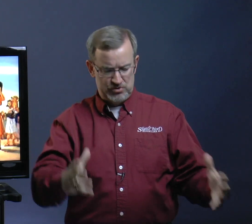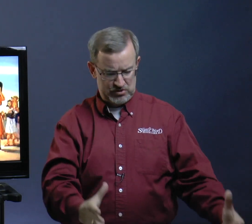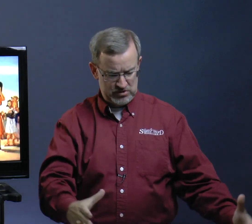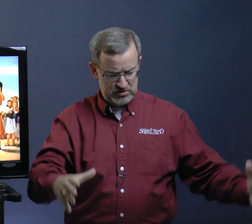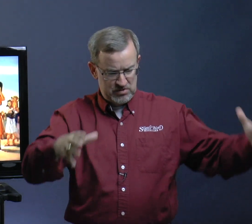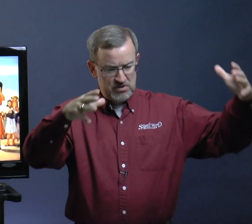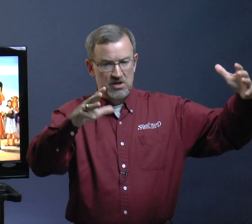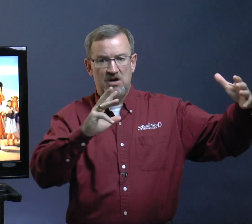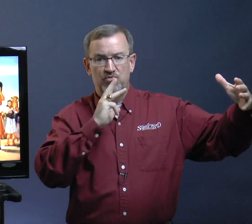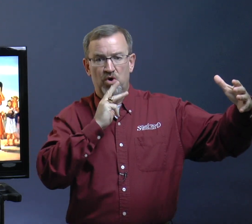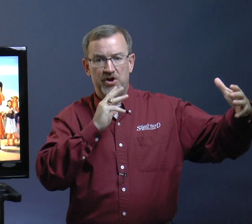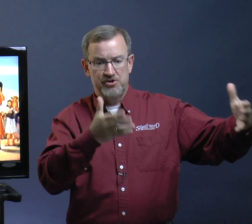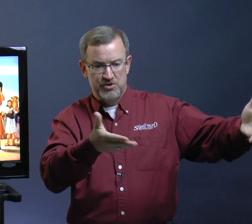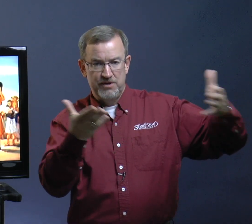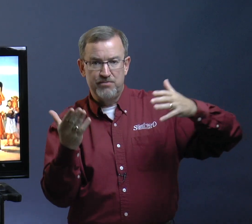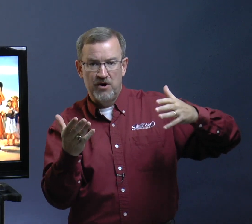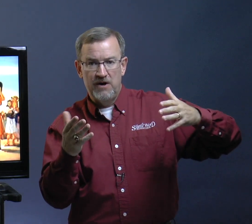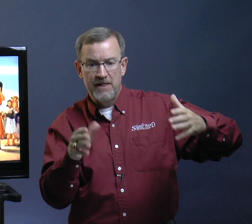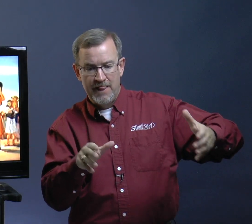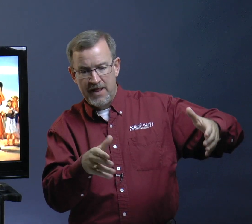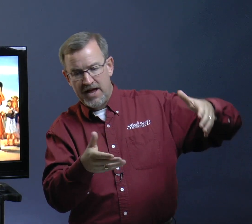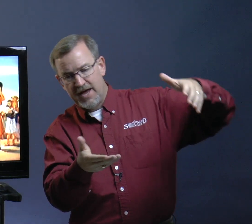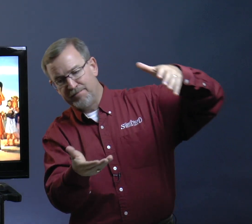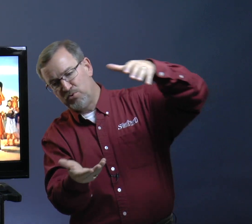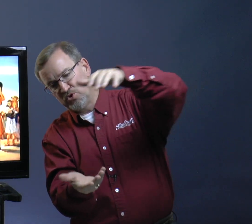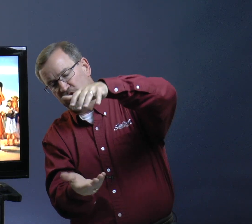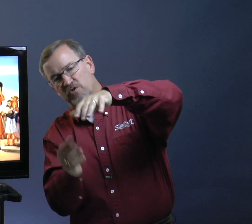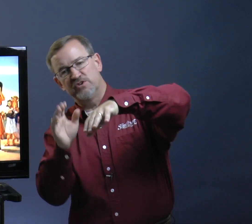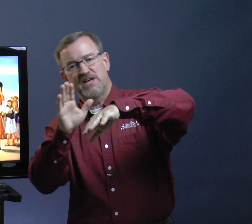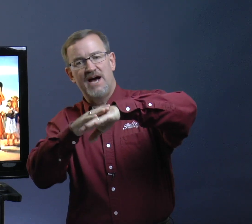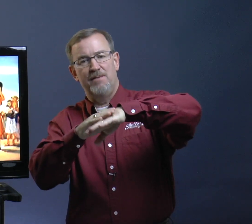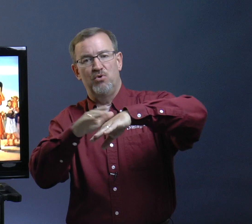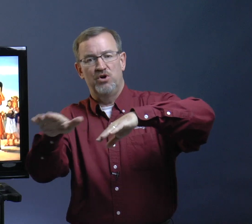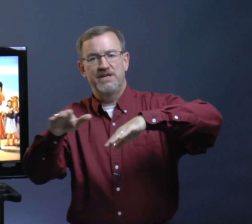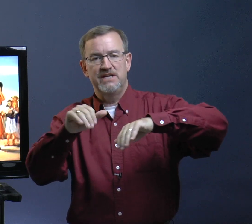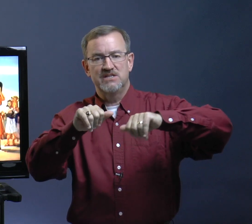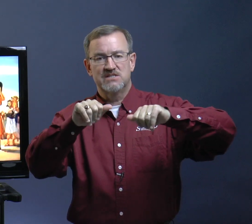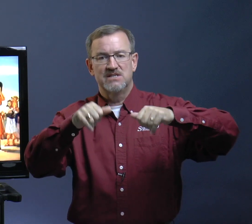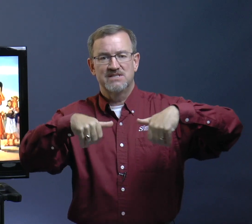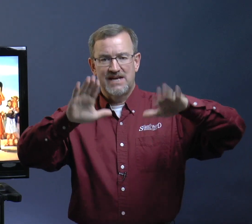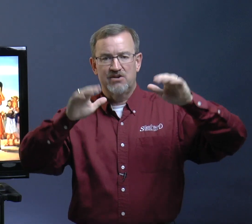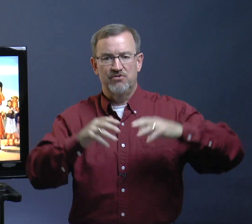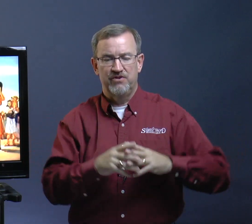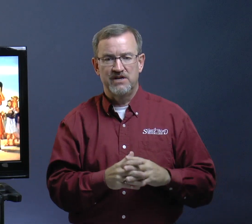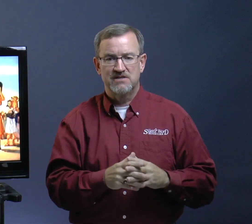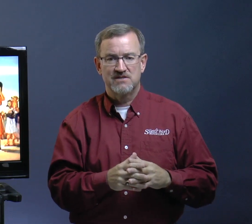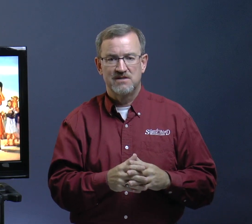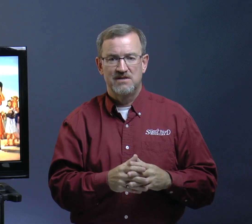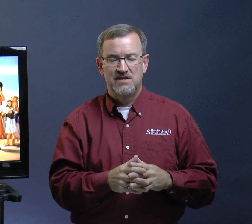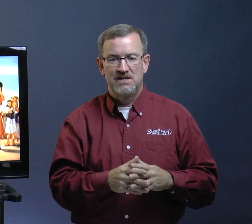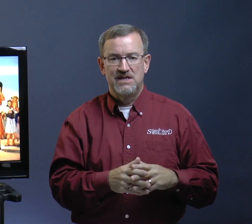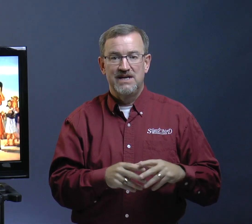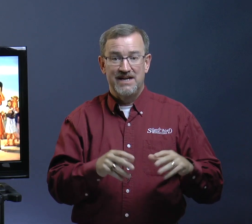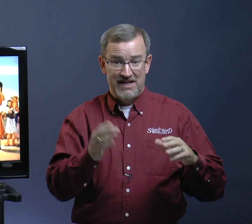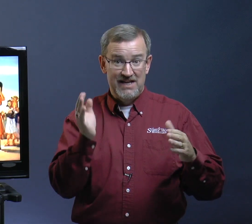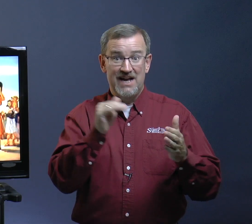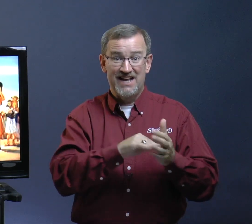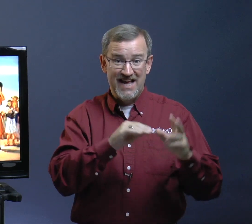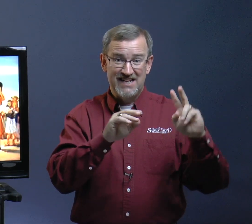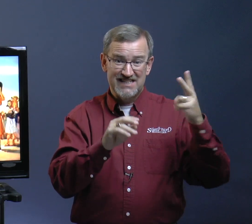4 barrels of water to be brought and poured over top on his sacrifice. He again, the